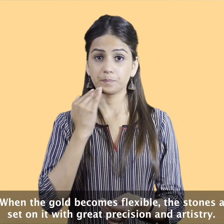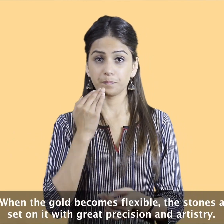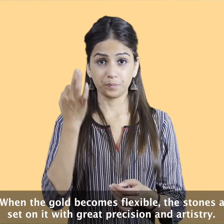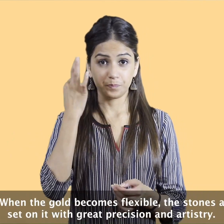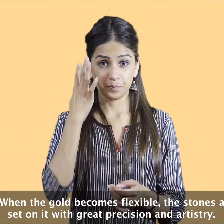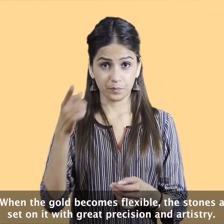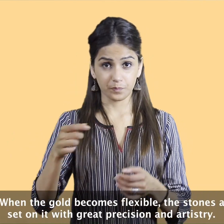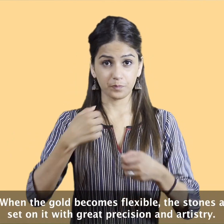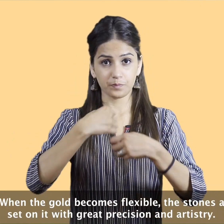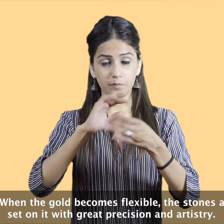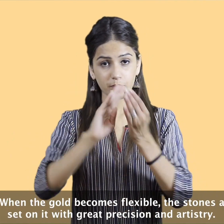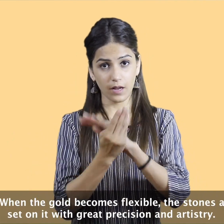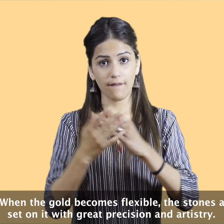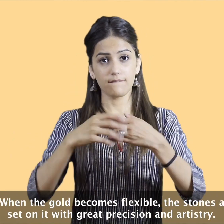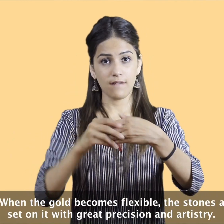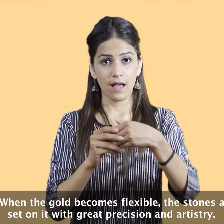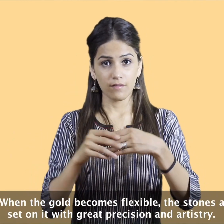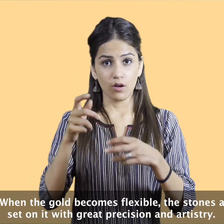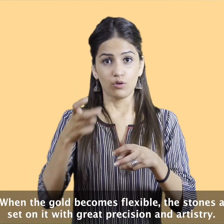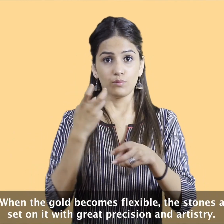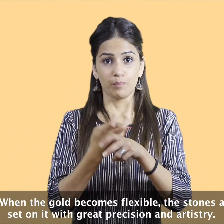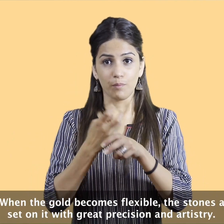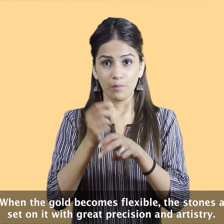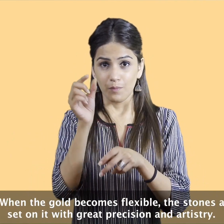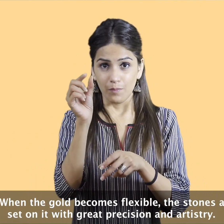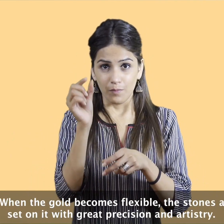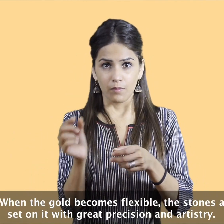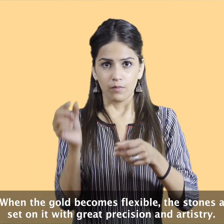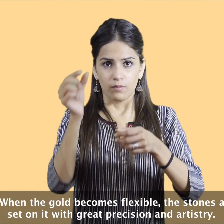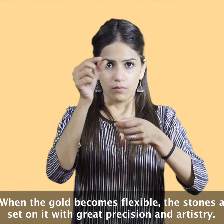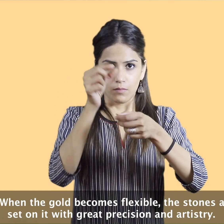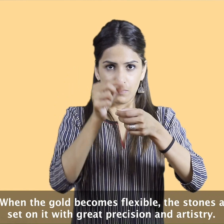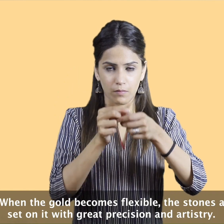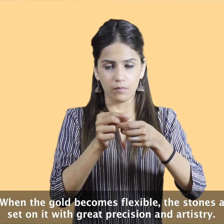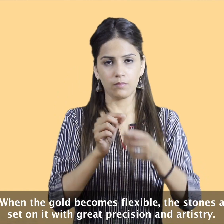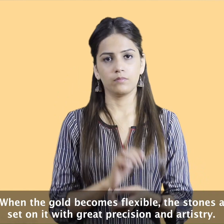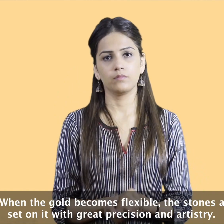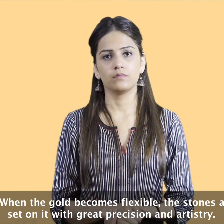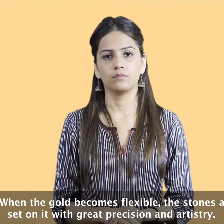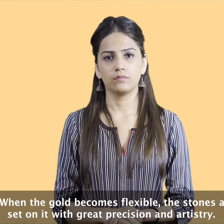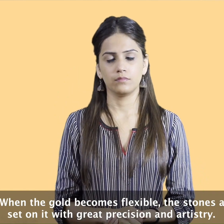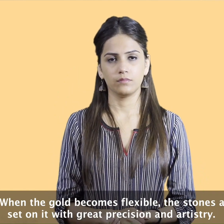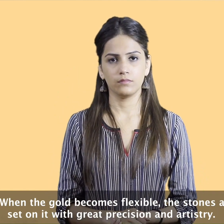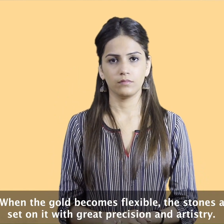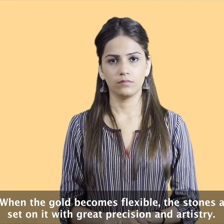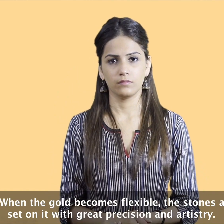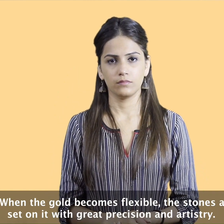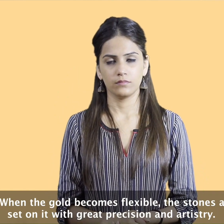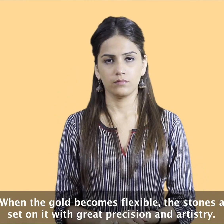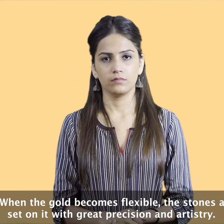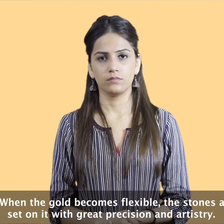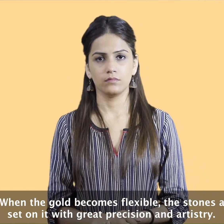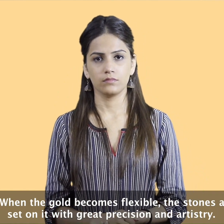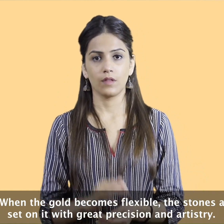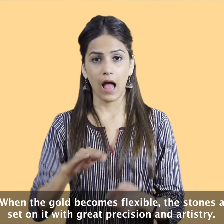When the gold becomes flexible, the stones are set on it with great precision and